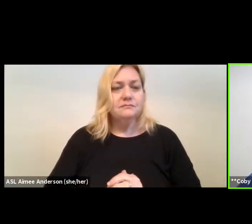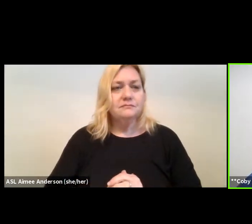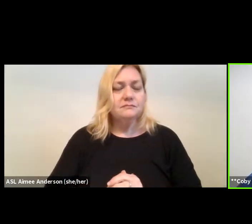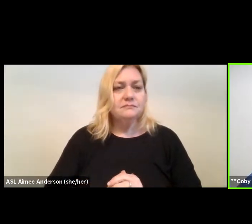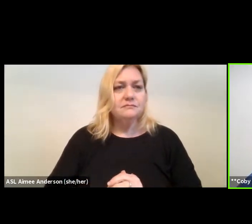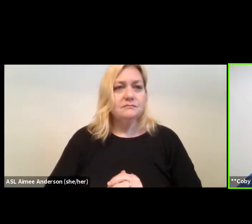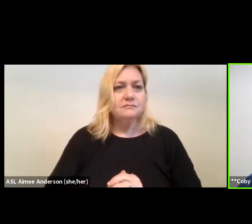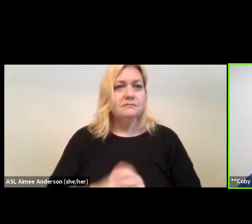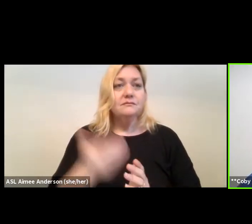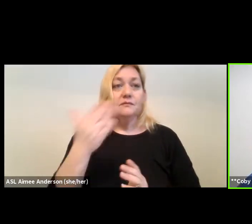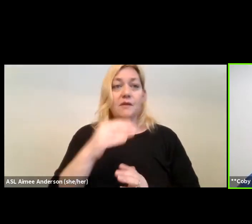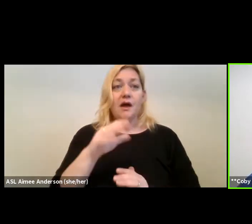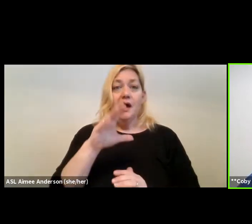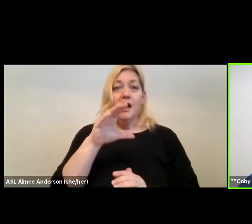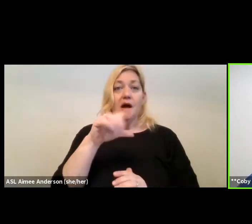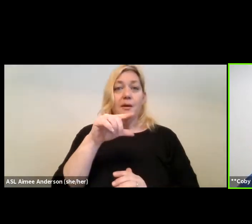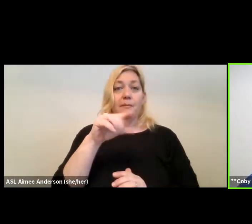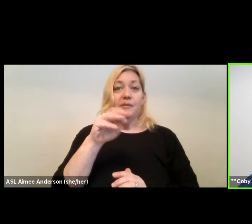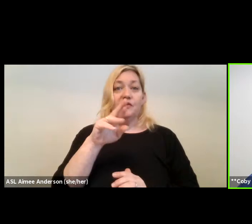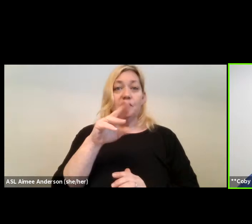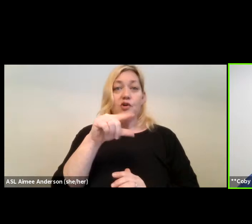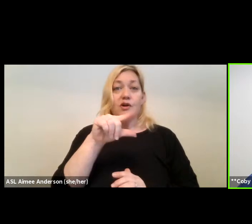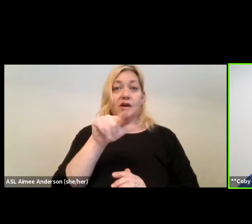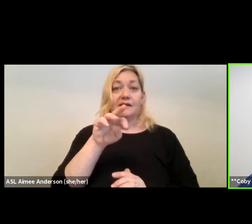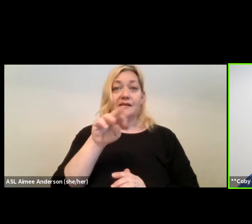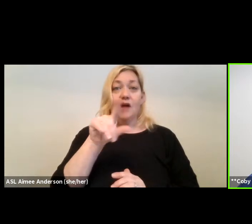Okay, Mr. Gonzalez.